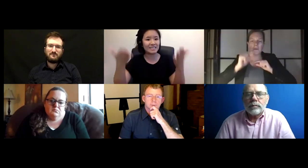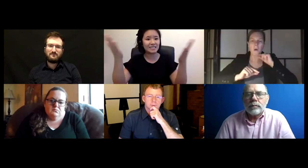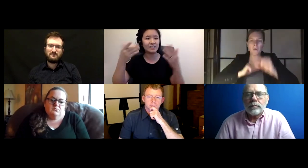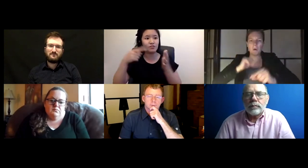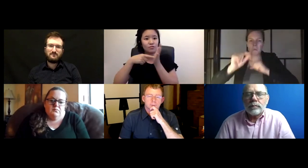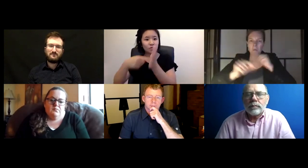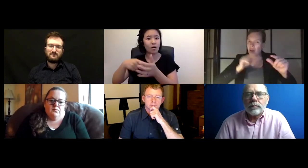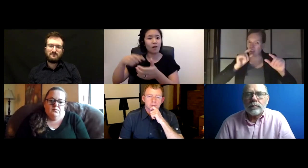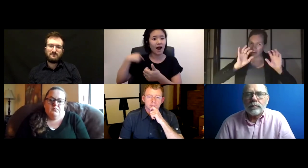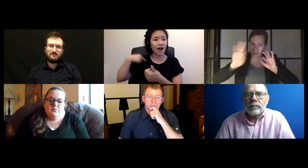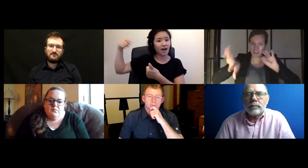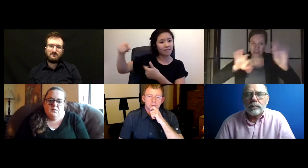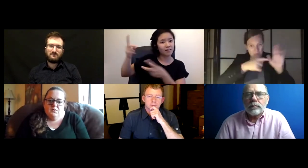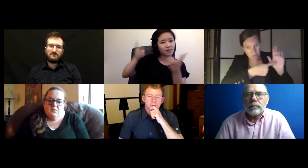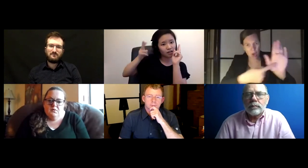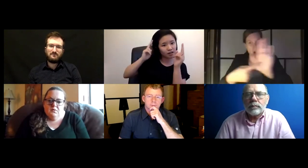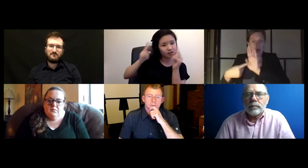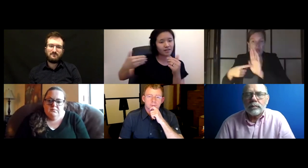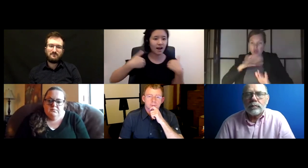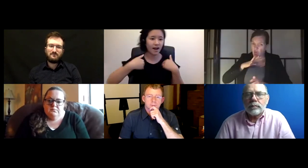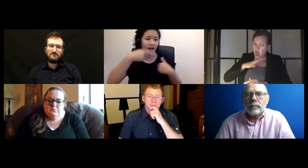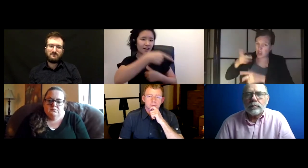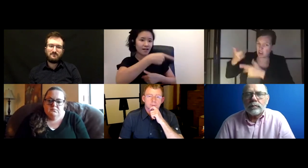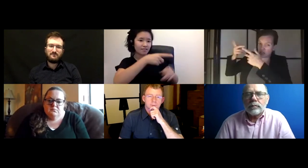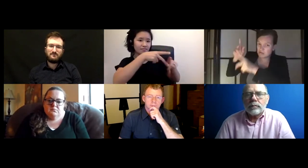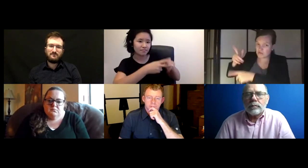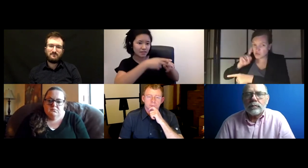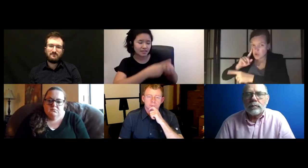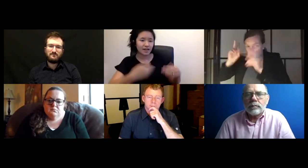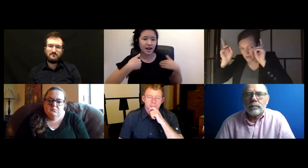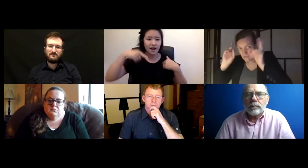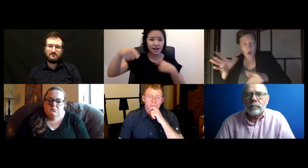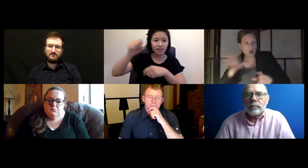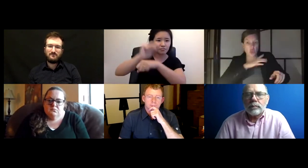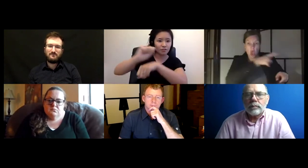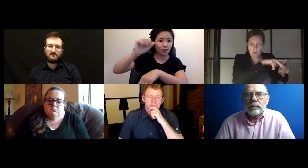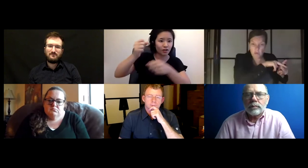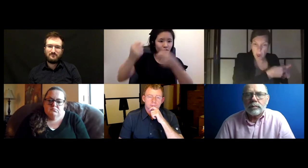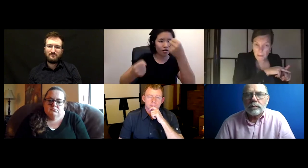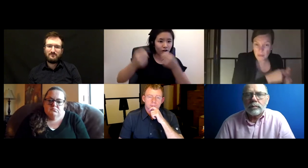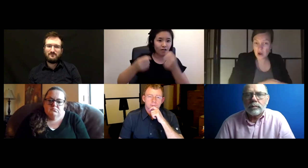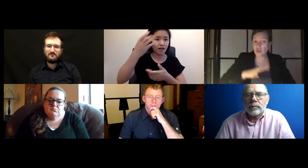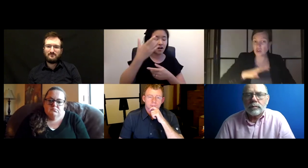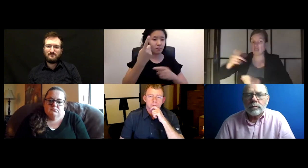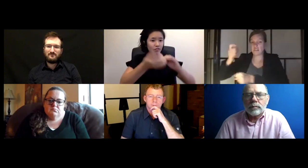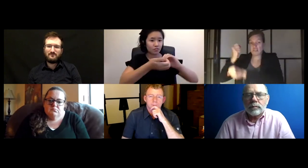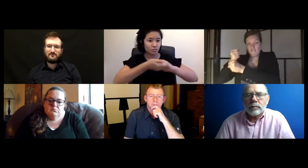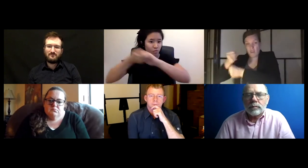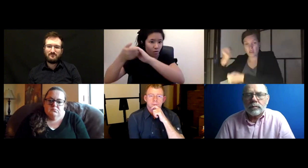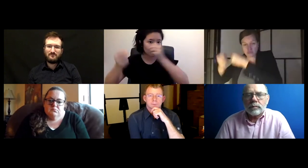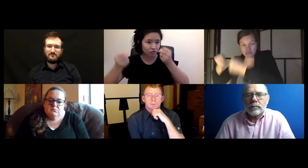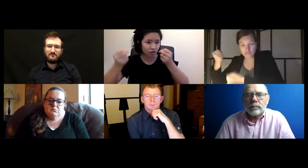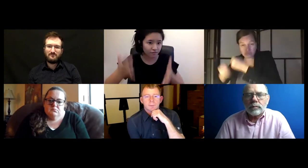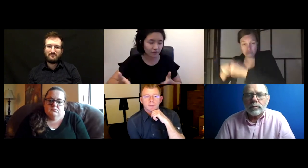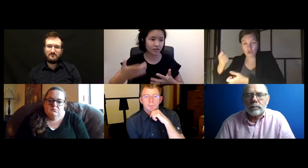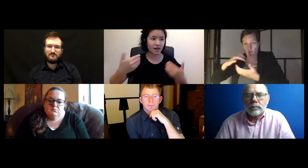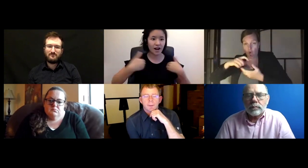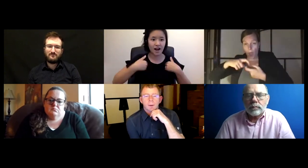So things are slowly getting out there, and you know, we're showcasing success stories of people who are working in plumbing